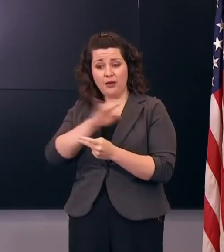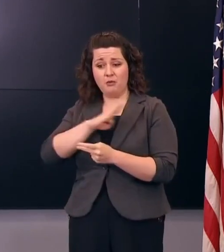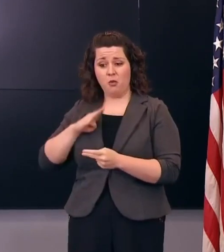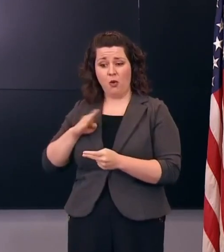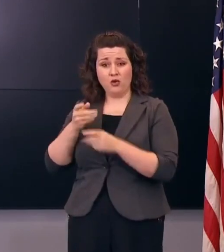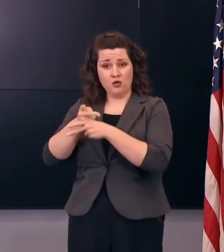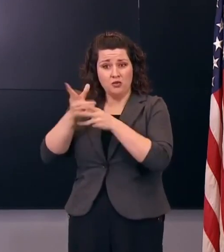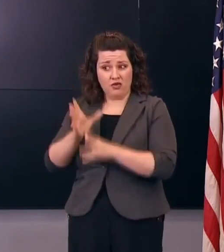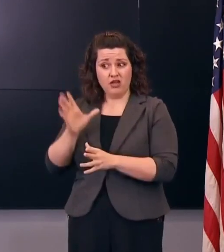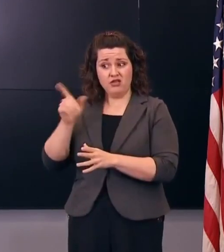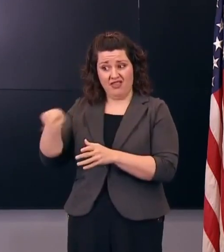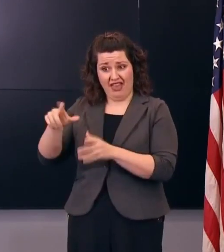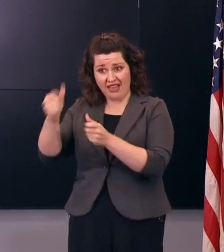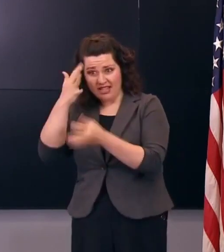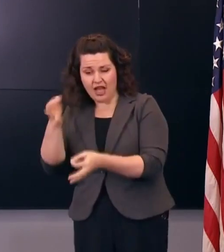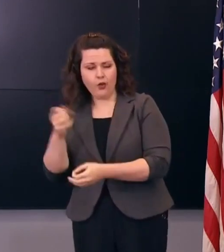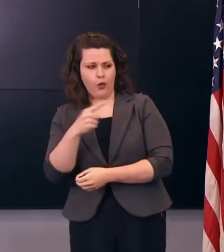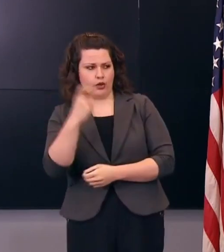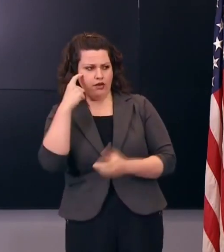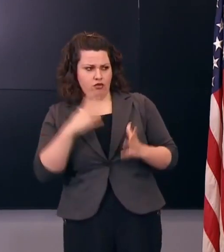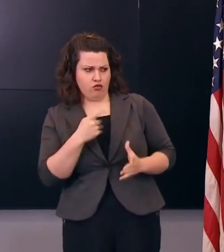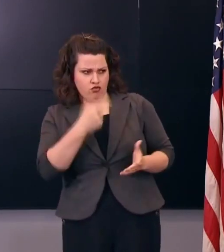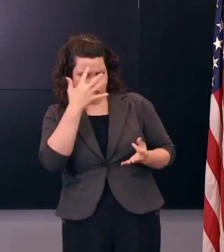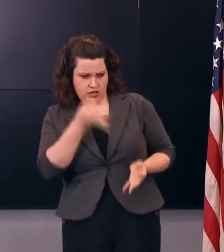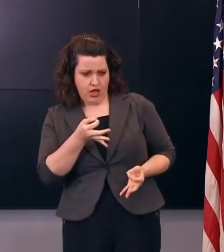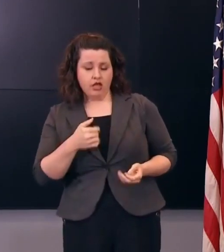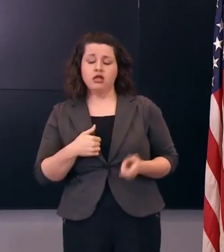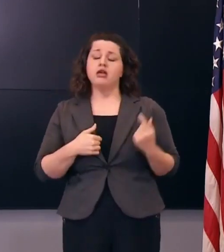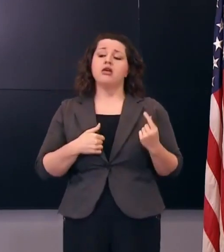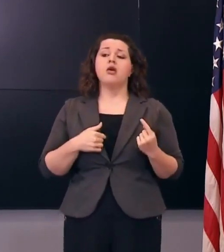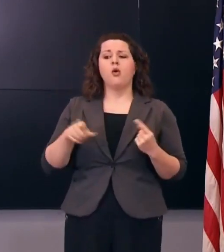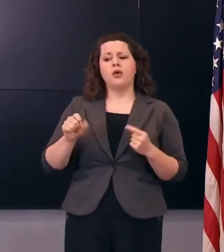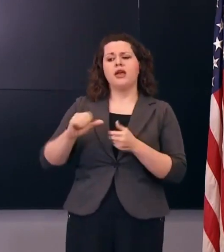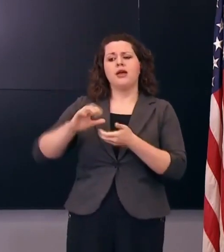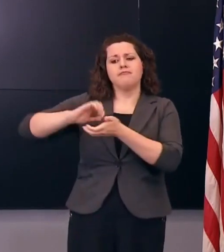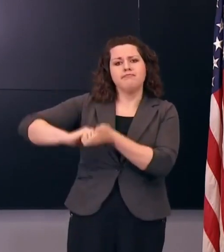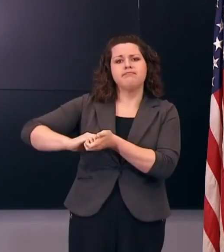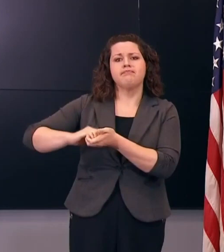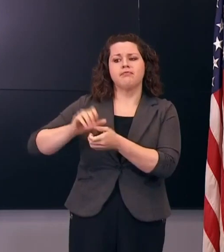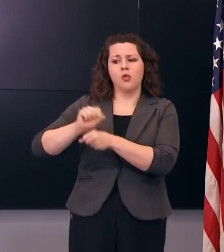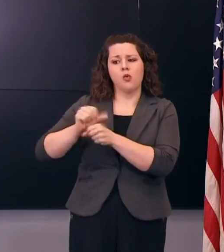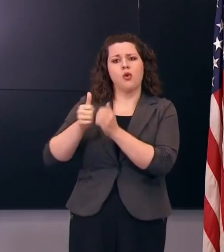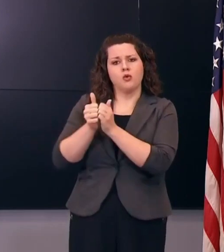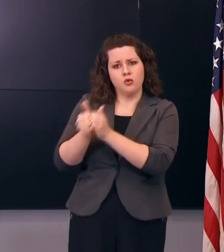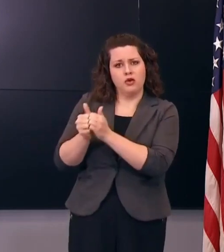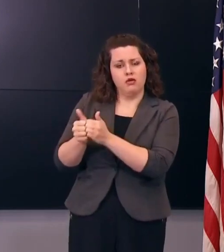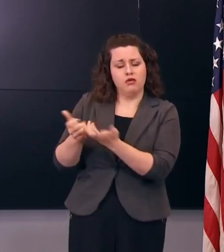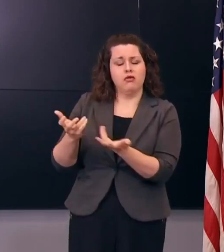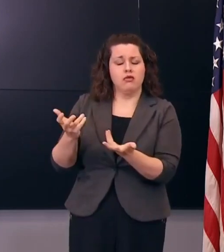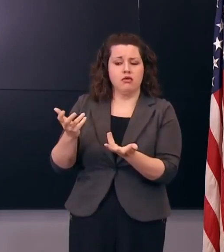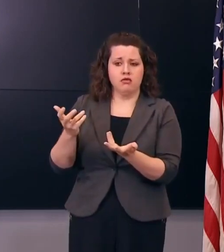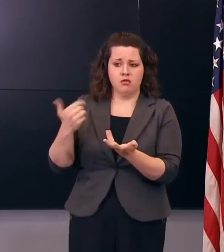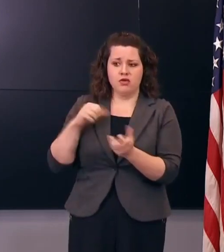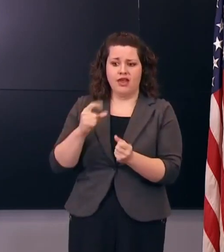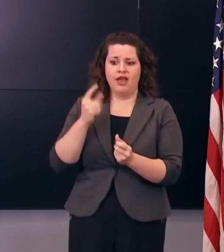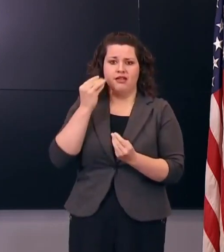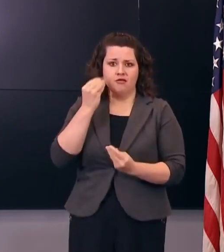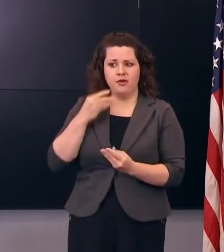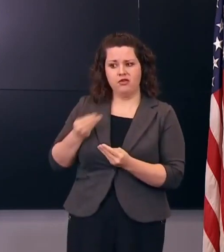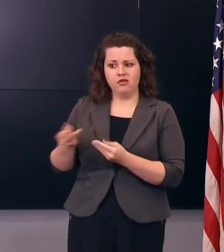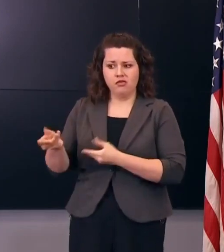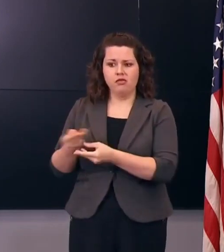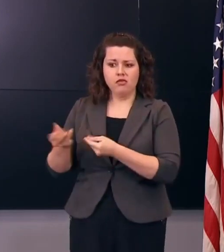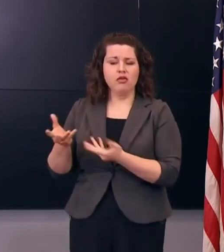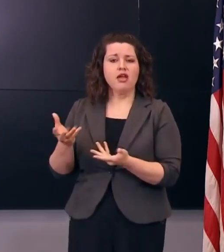work with them, and if we take a look at the metrics that we can provide them some of the data, working with them, it would let us know perhaps